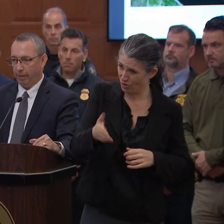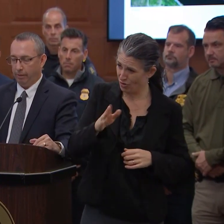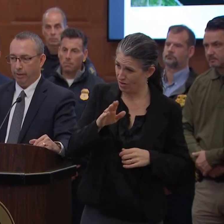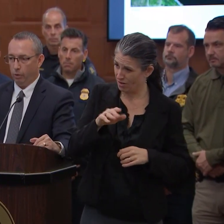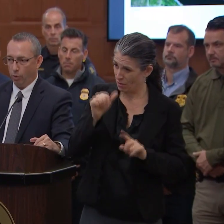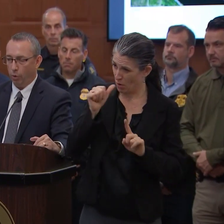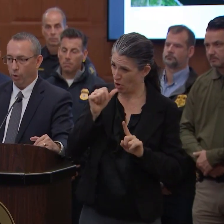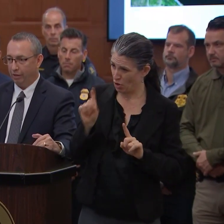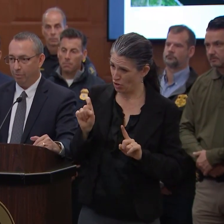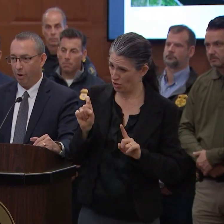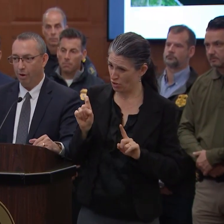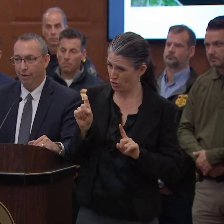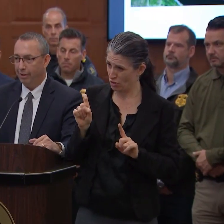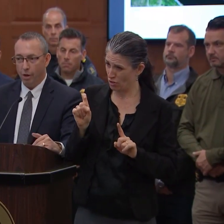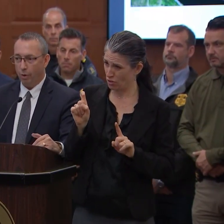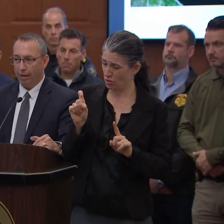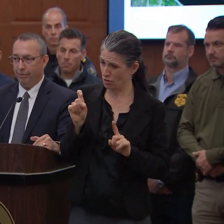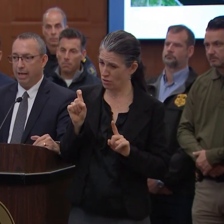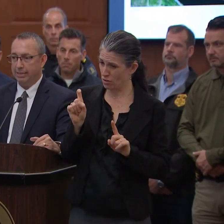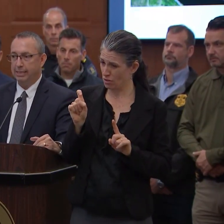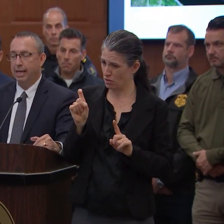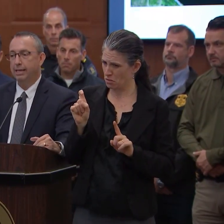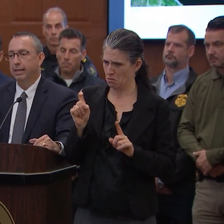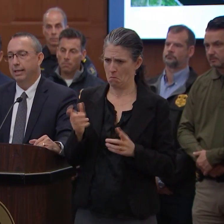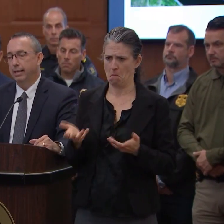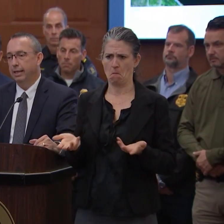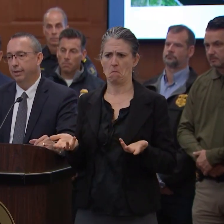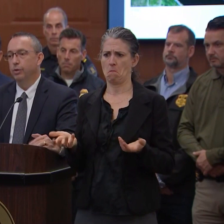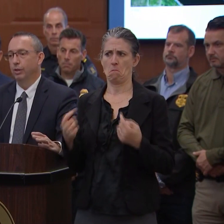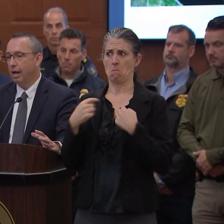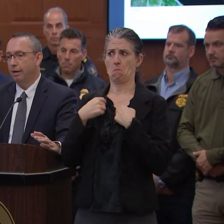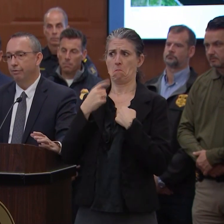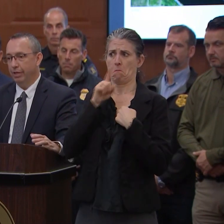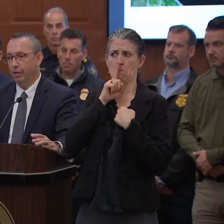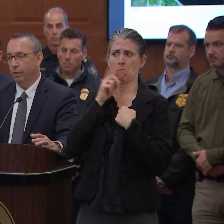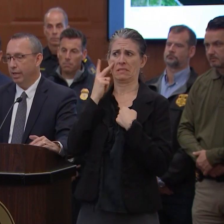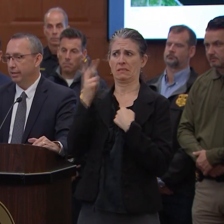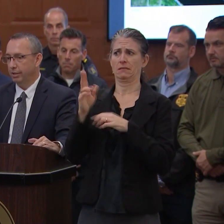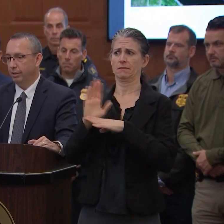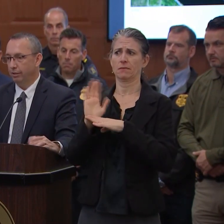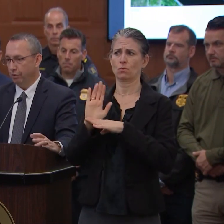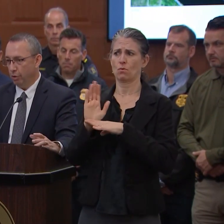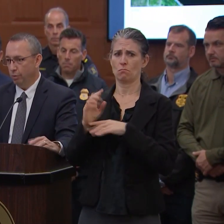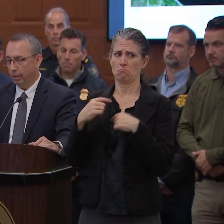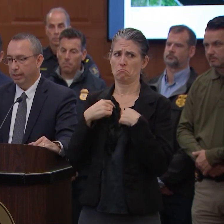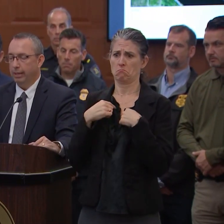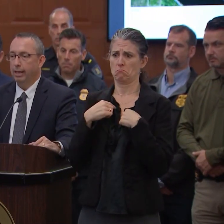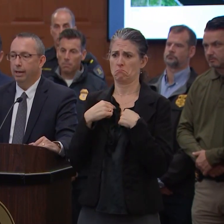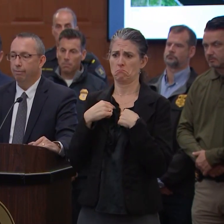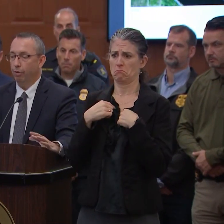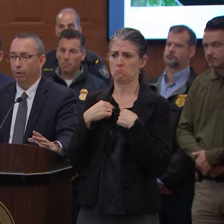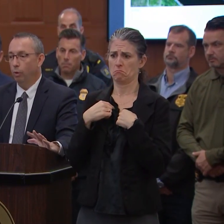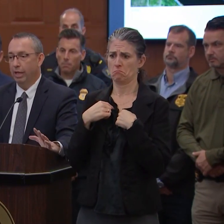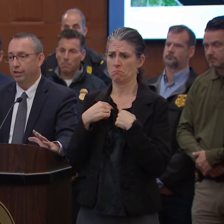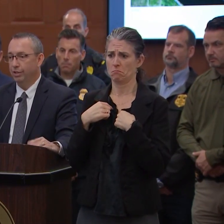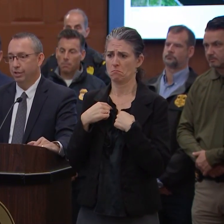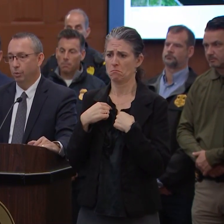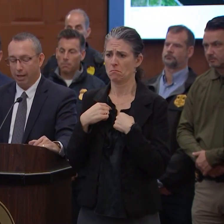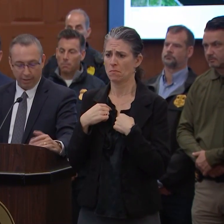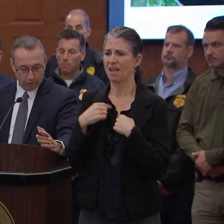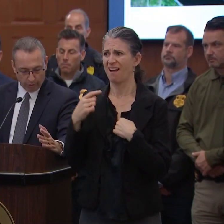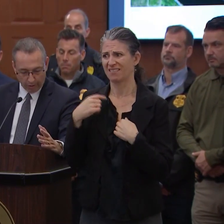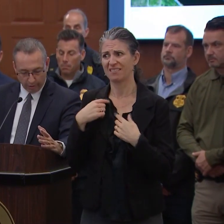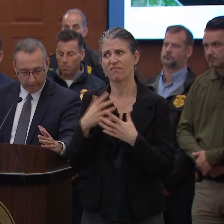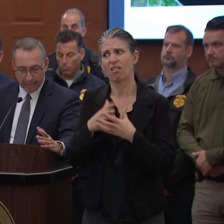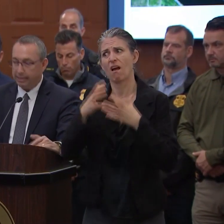suspect playing cornhole at the bar? No, I have not seen that. There's a lot of video yet to view from the locations, as